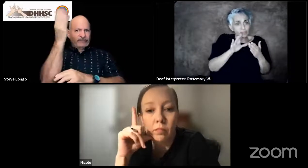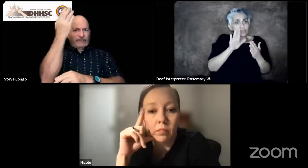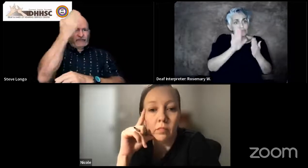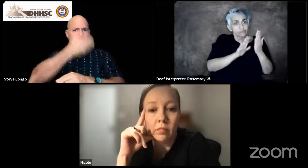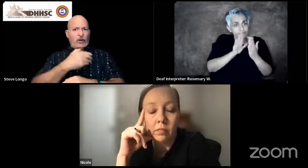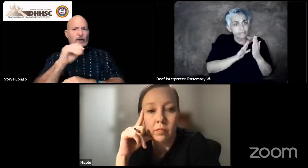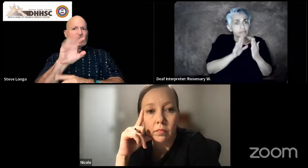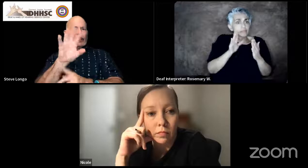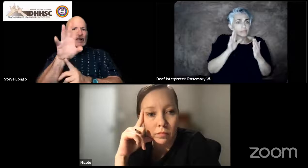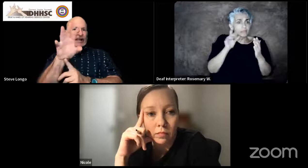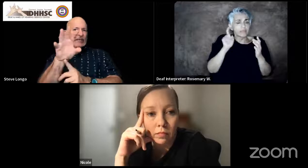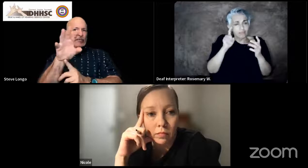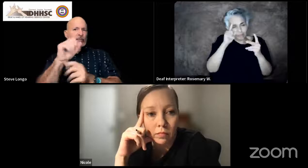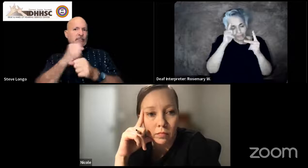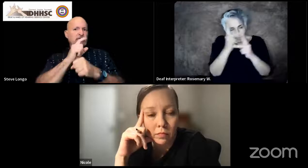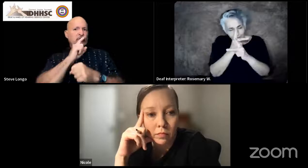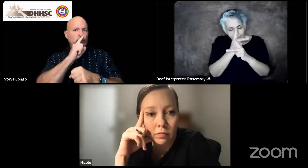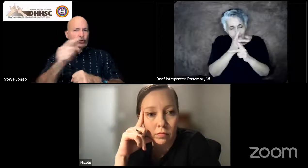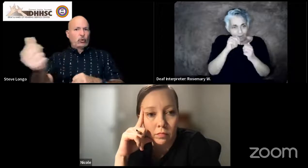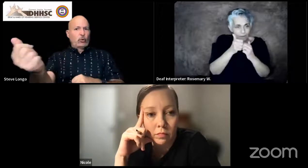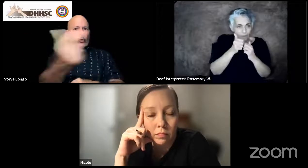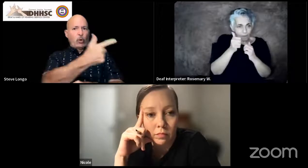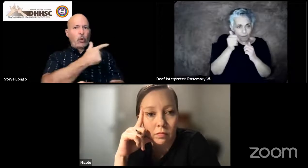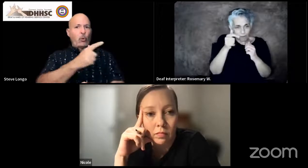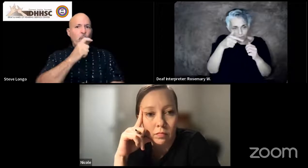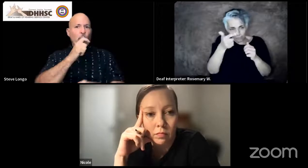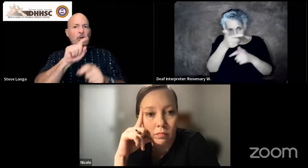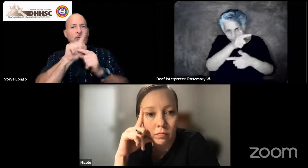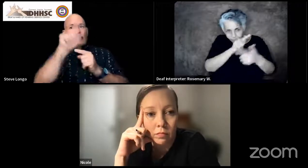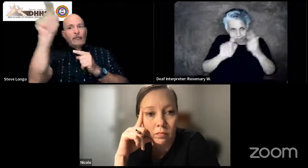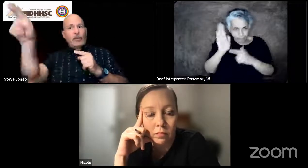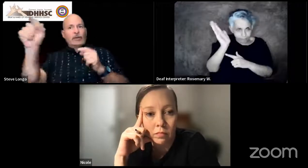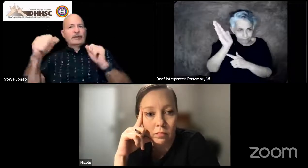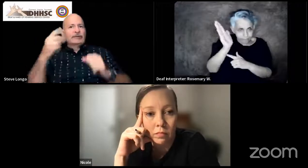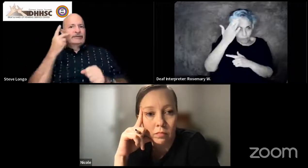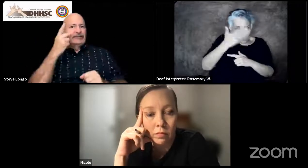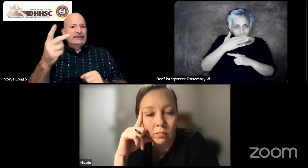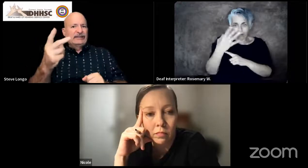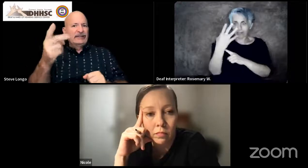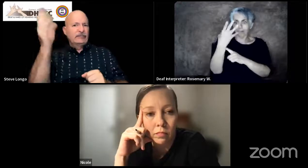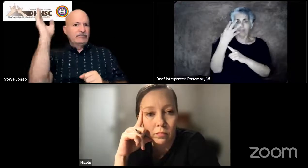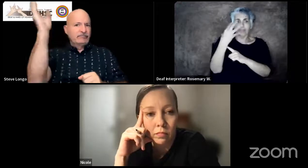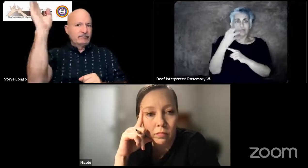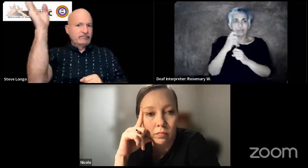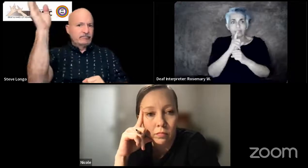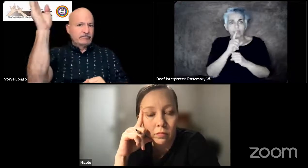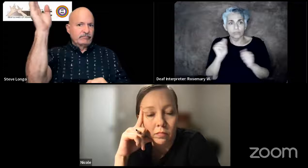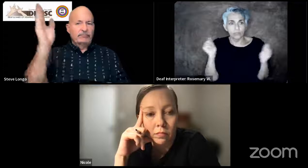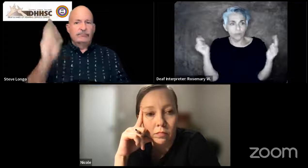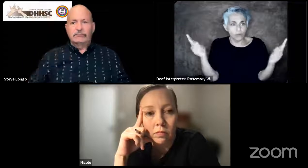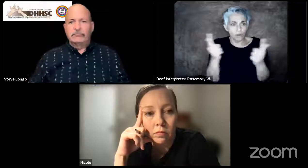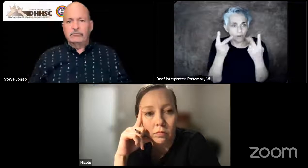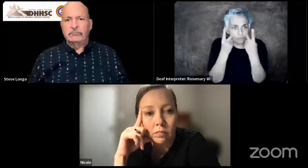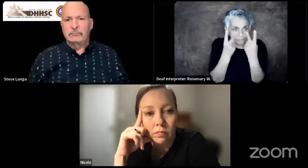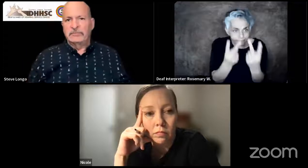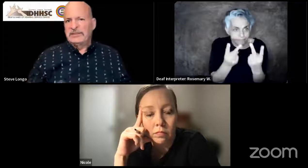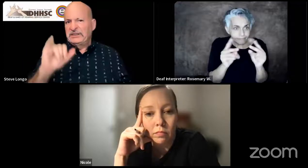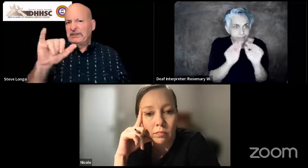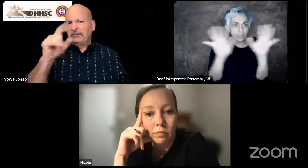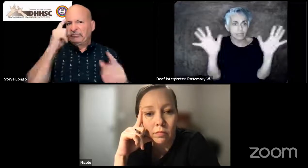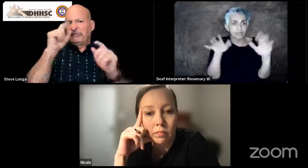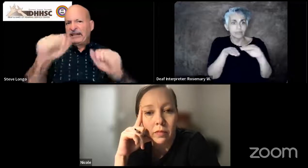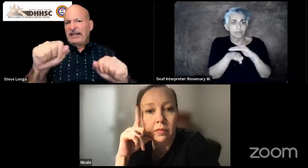making the exceptions and the planning on how to do that in front of a camera so that those that are Zooming